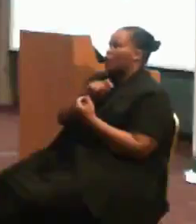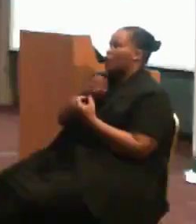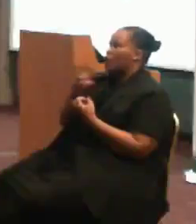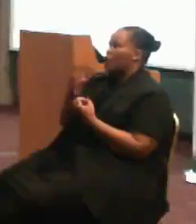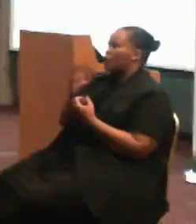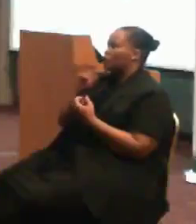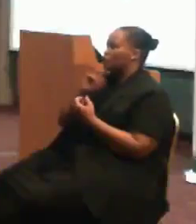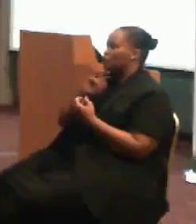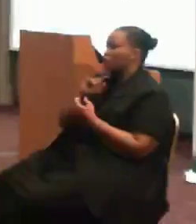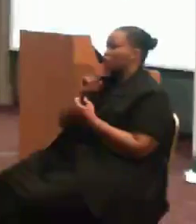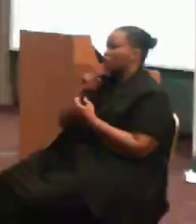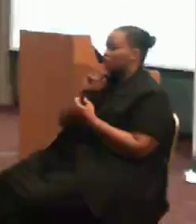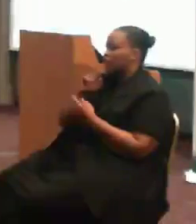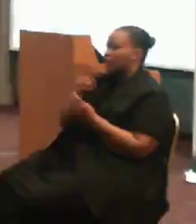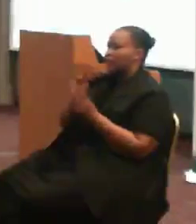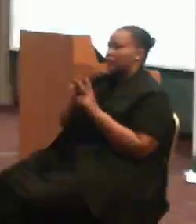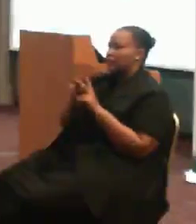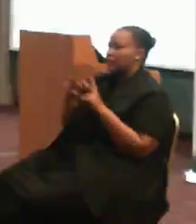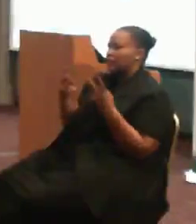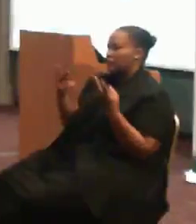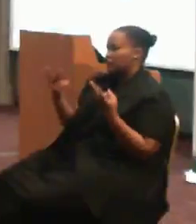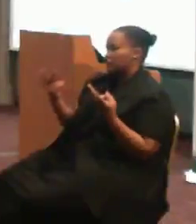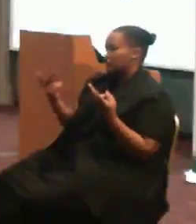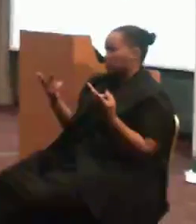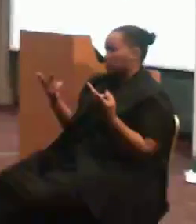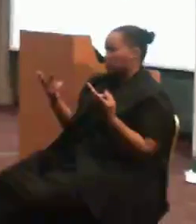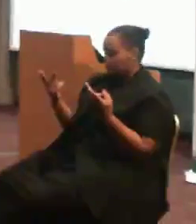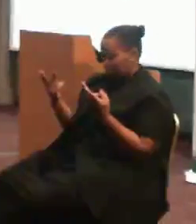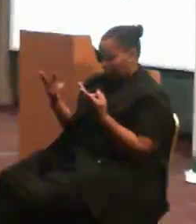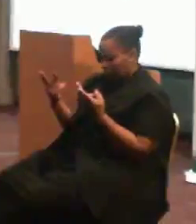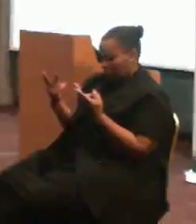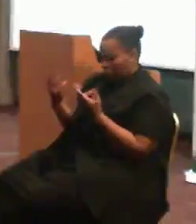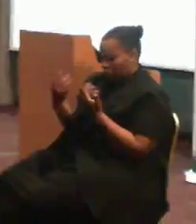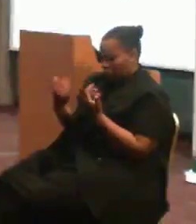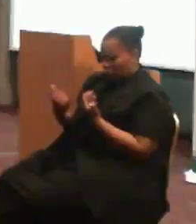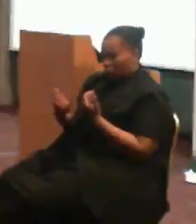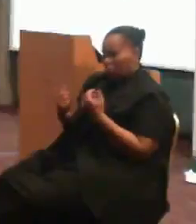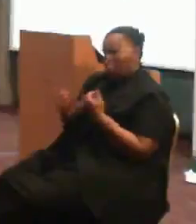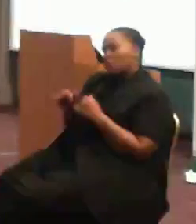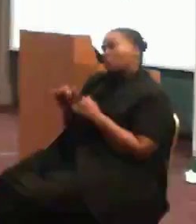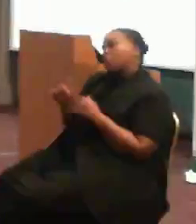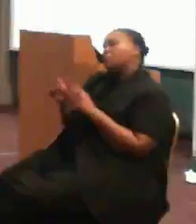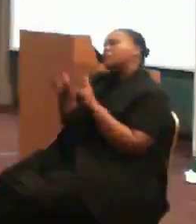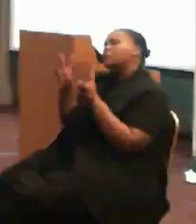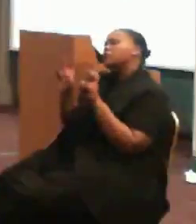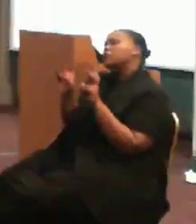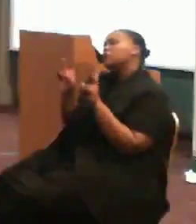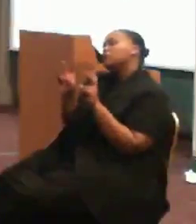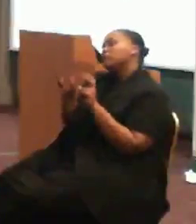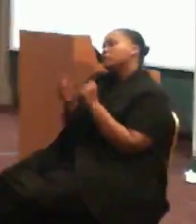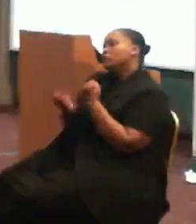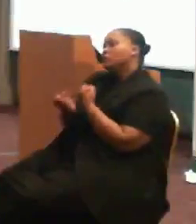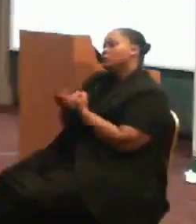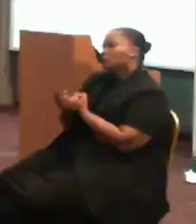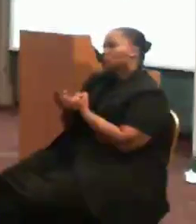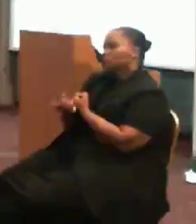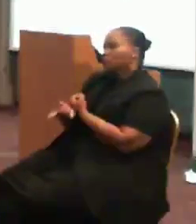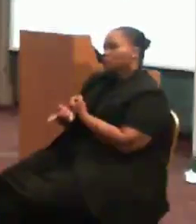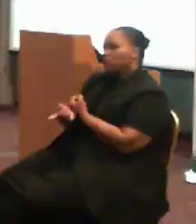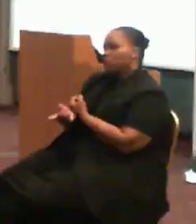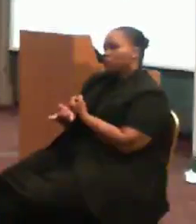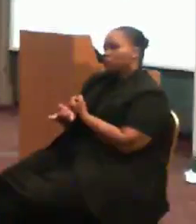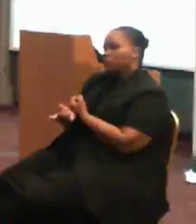there's a big difference. So now, one of the issues that arises out of this is